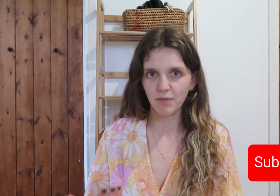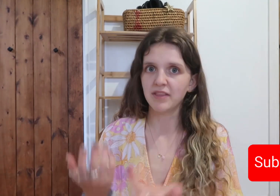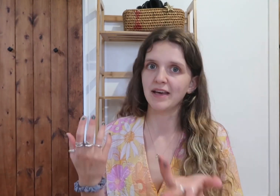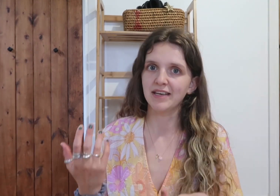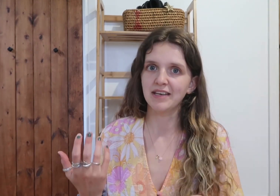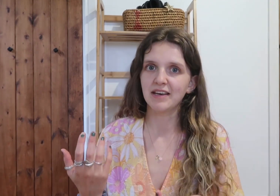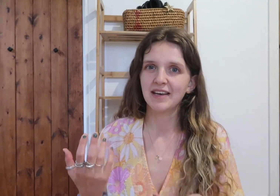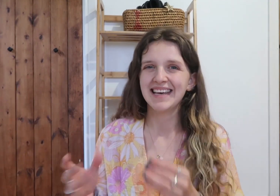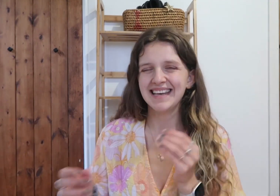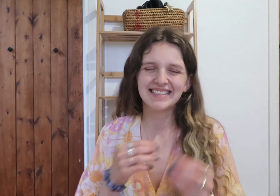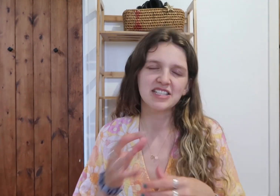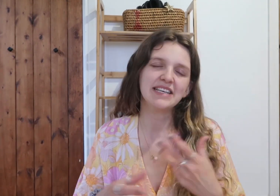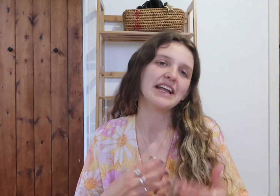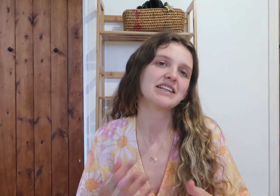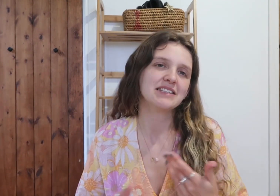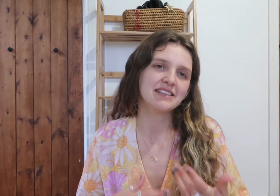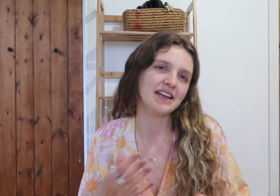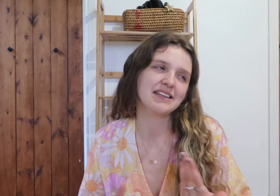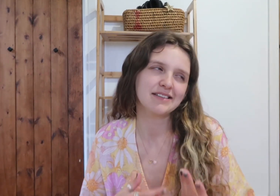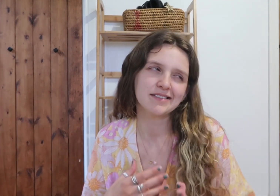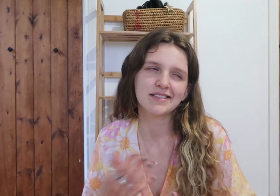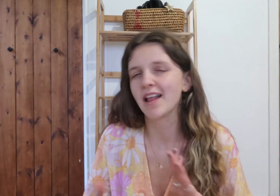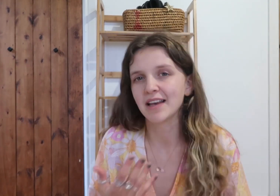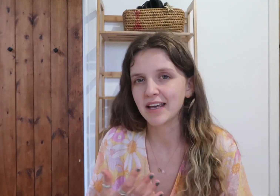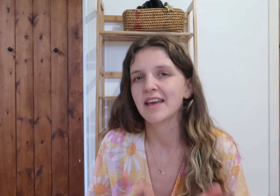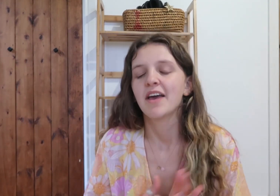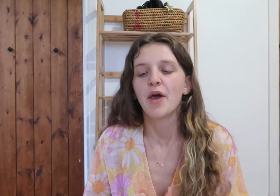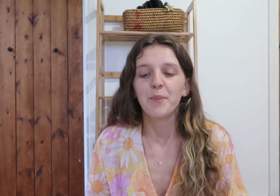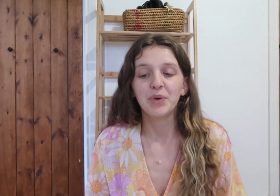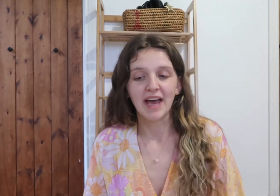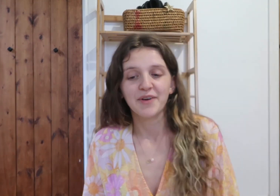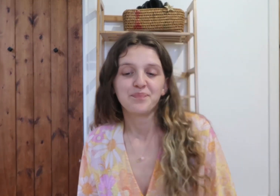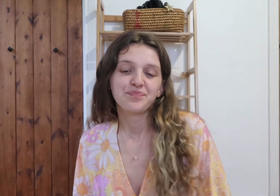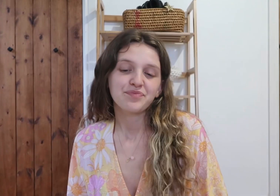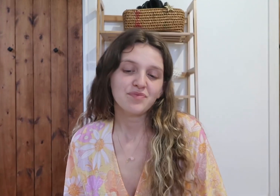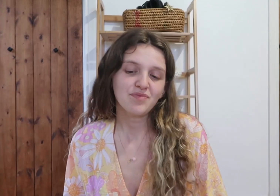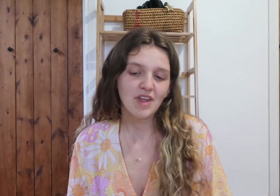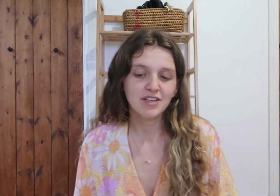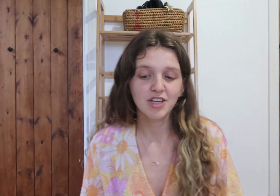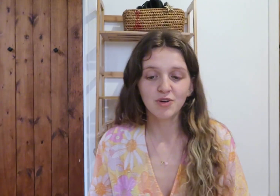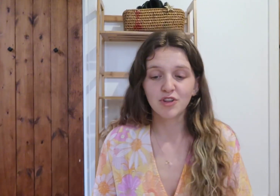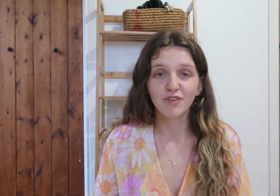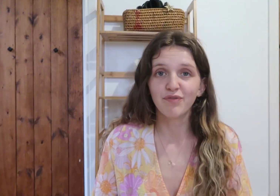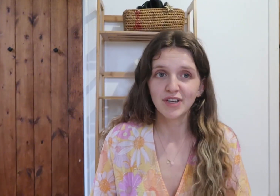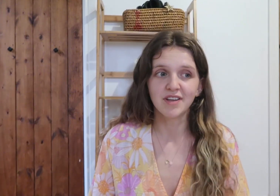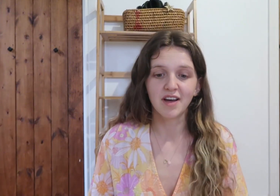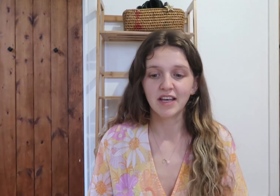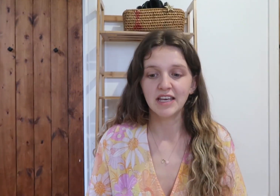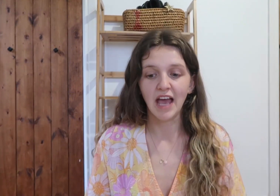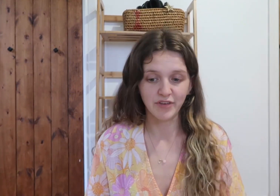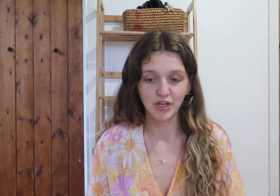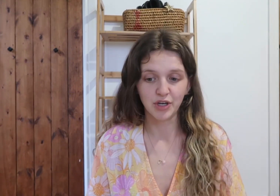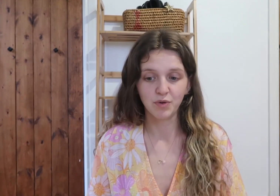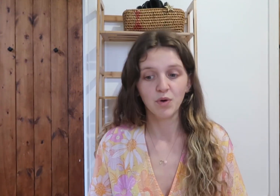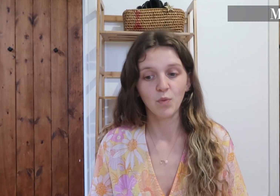and that he is getting slightly. But yeah, so the first sign that he ever knew